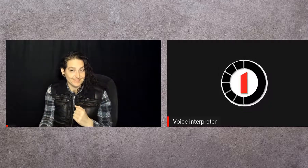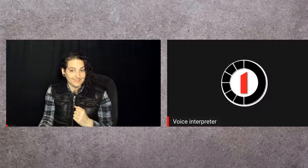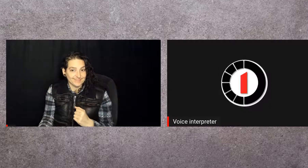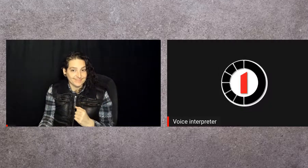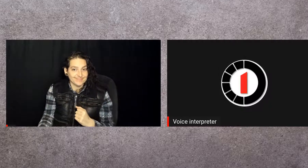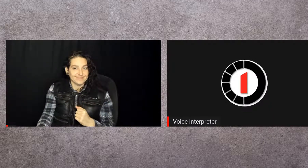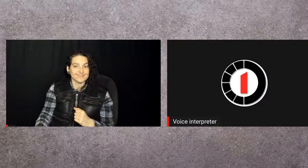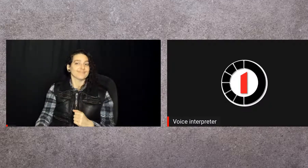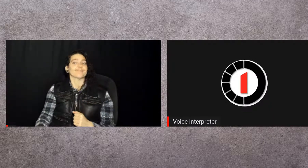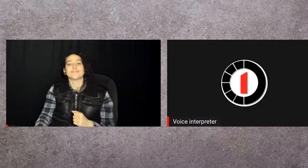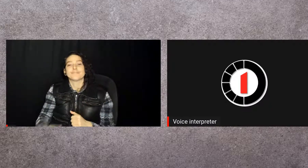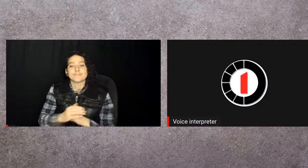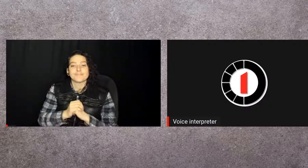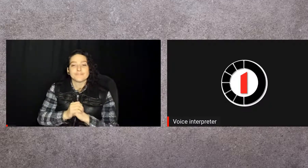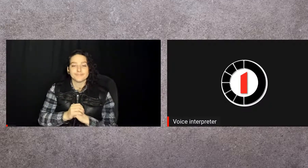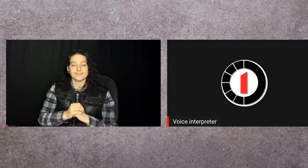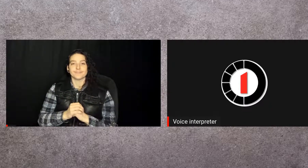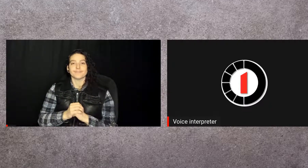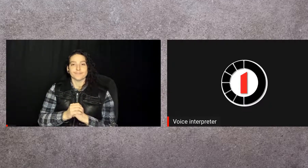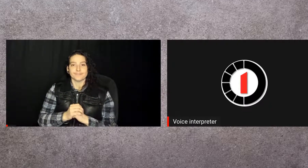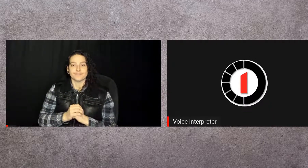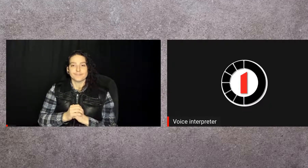stories.